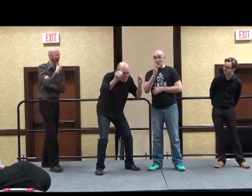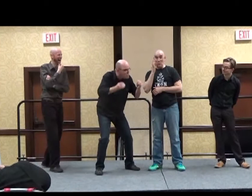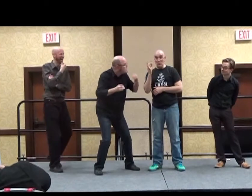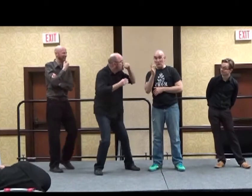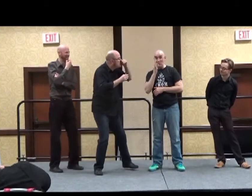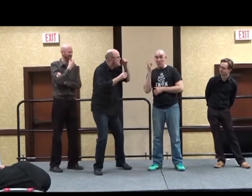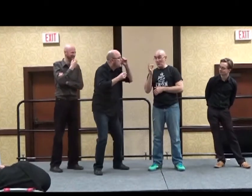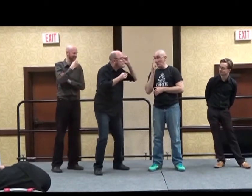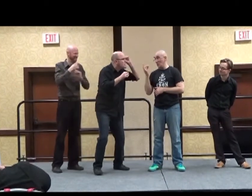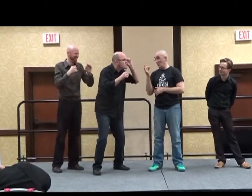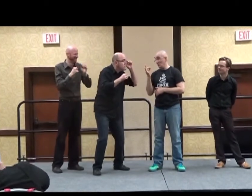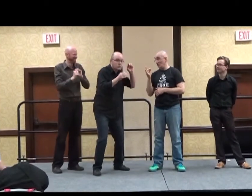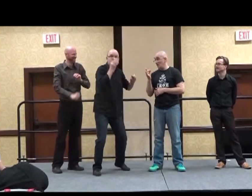think you could smoke it out.